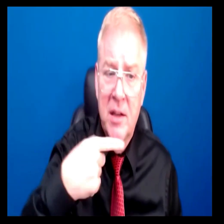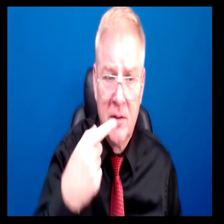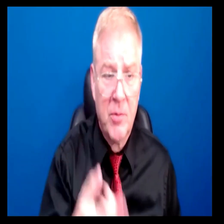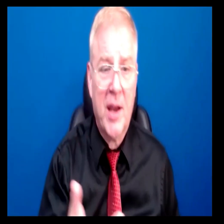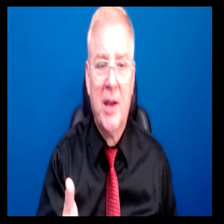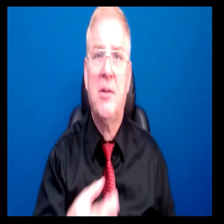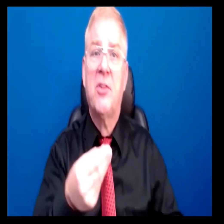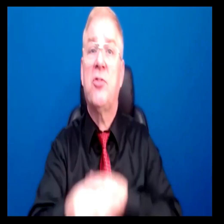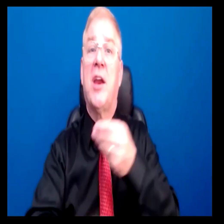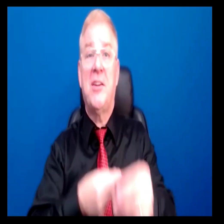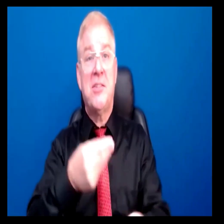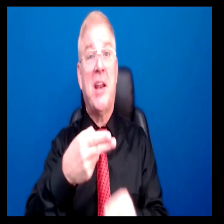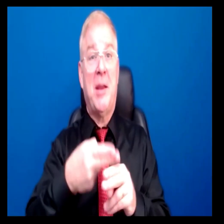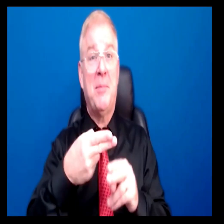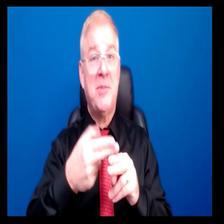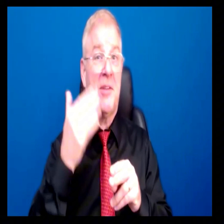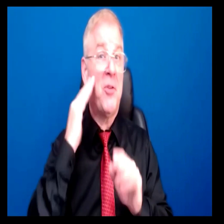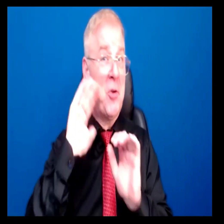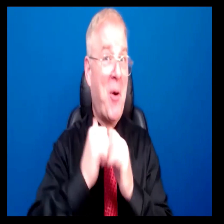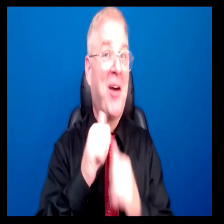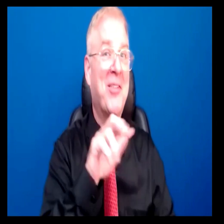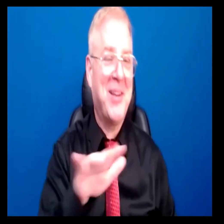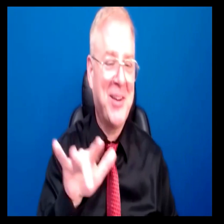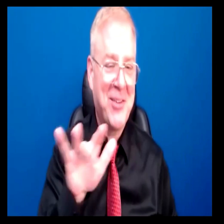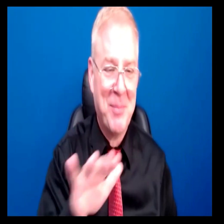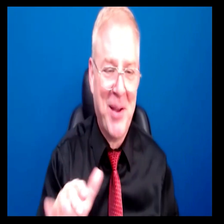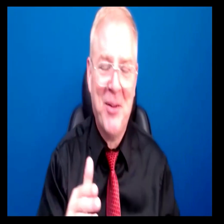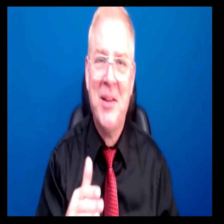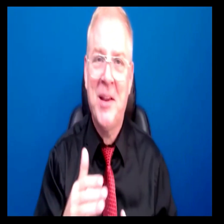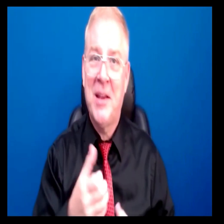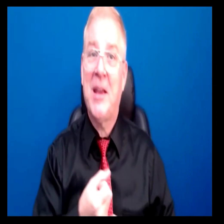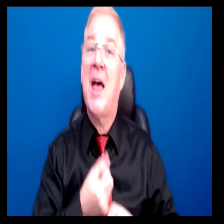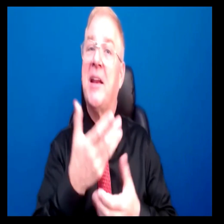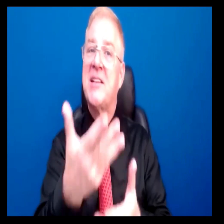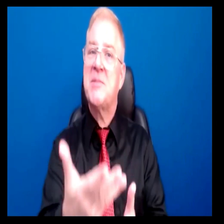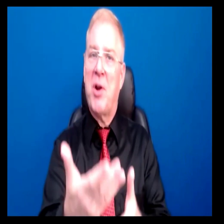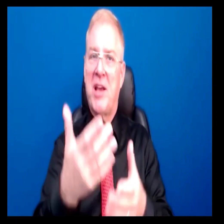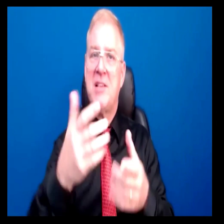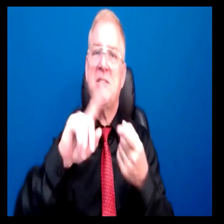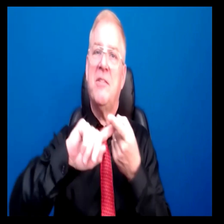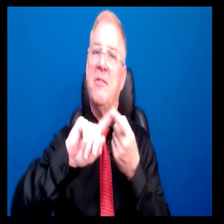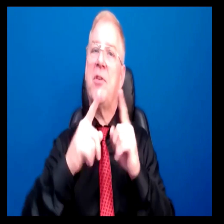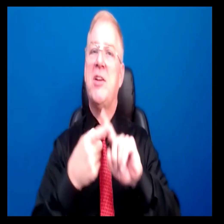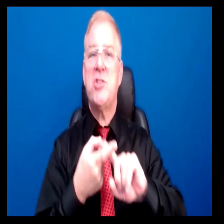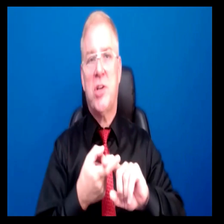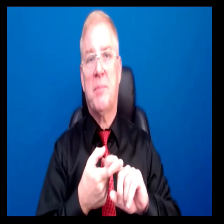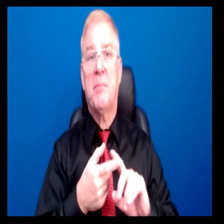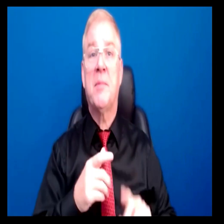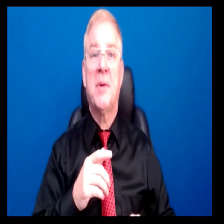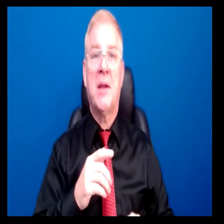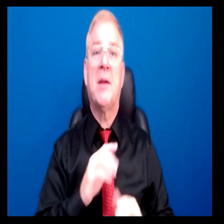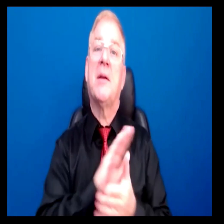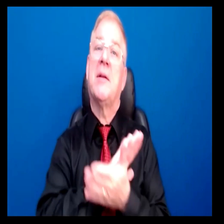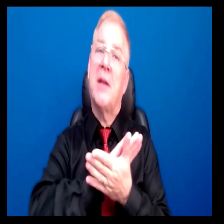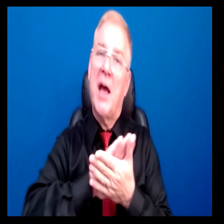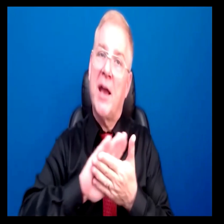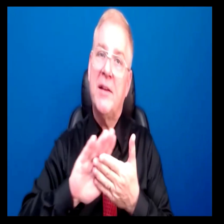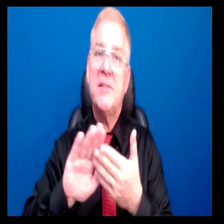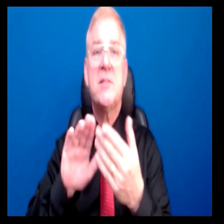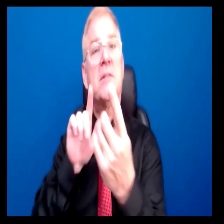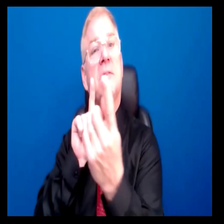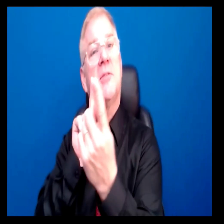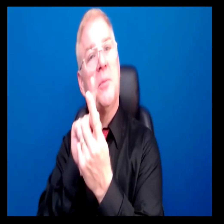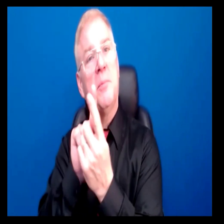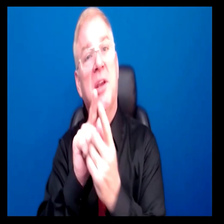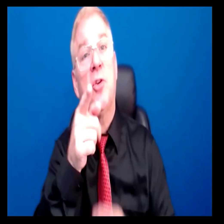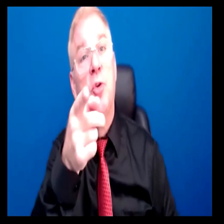hearing, right? Exchange names if you know how to fingerspell and express friendship.